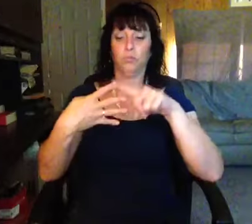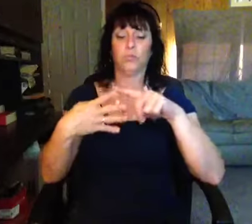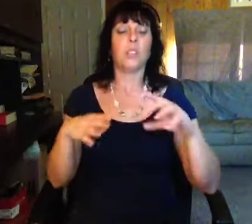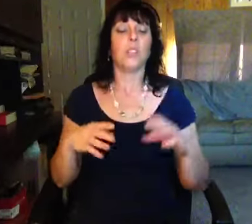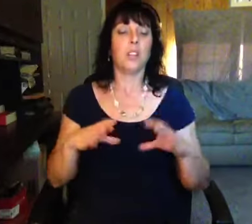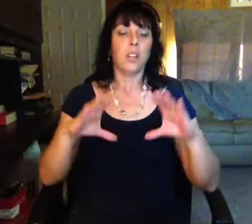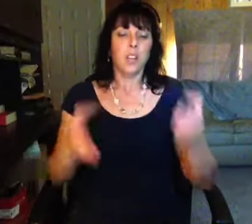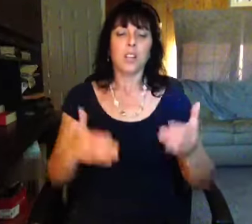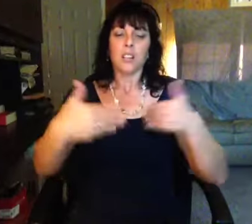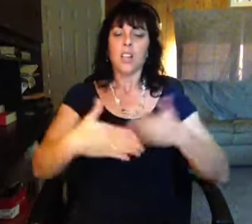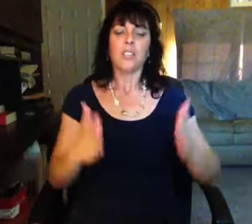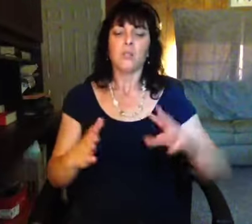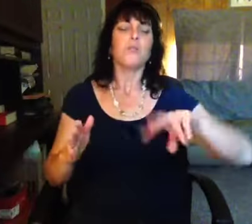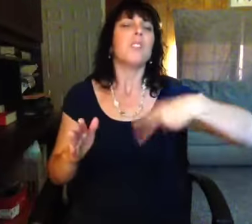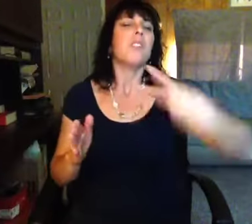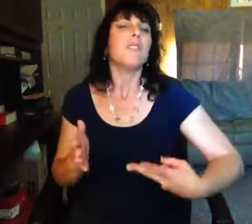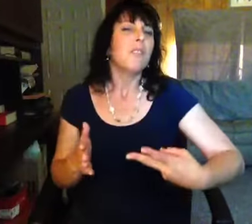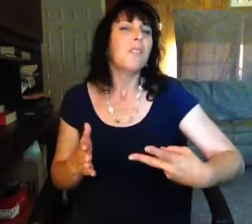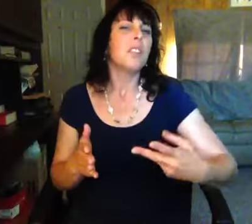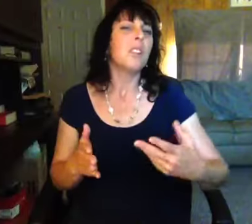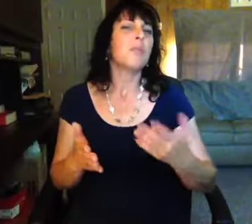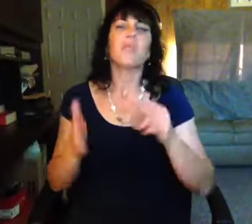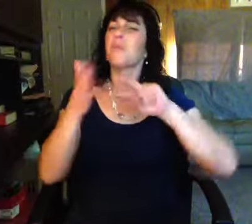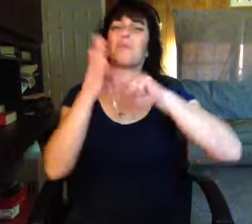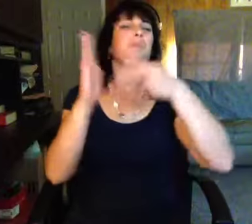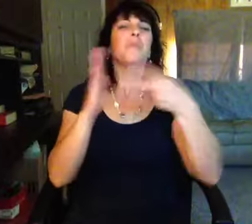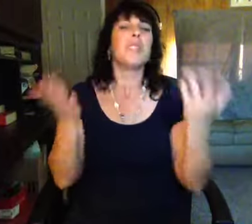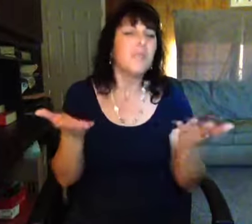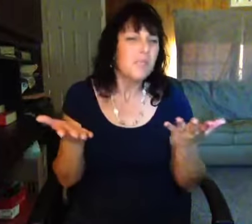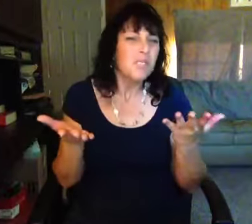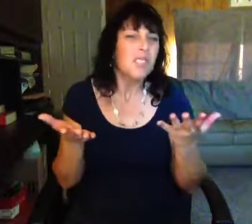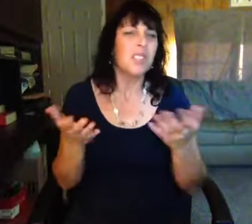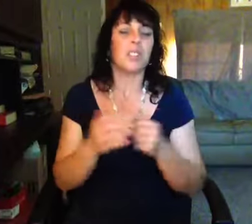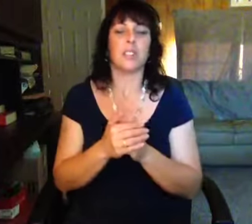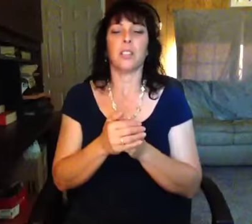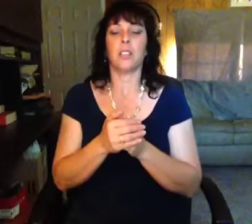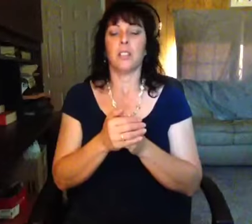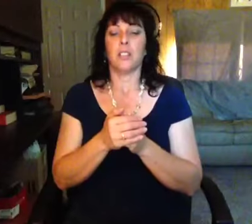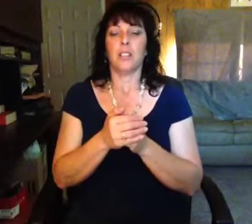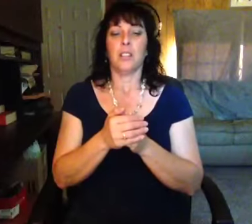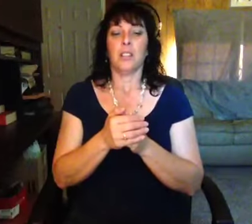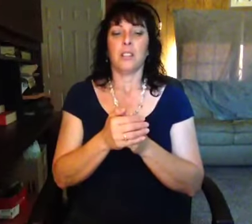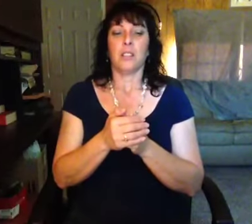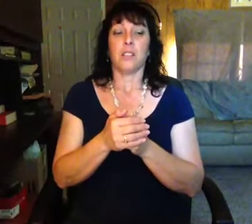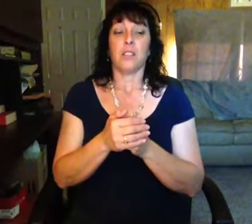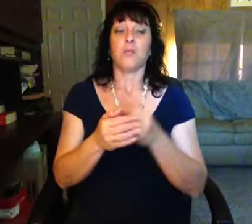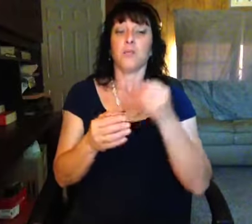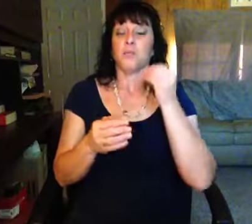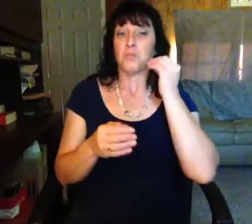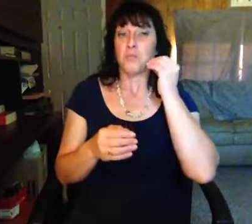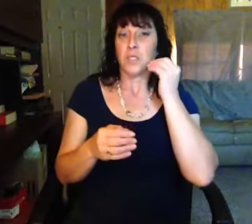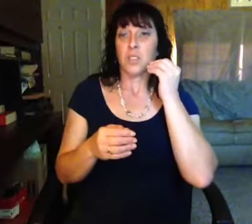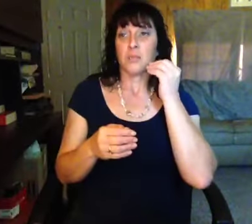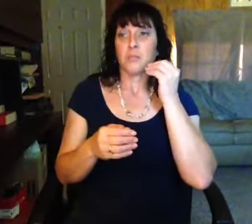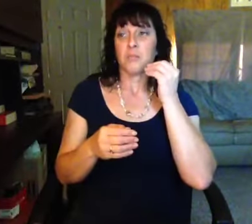students is not done in the classroom, but it is done at home. And the reason it is done at home is that the learning and critical